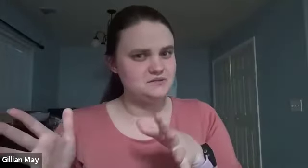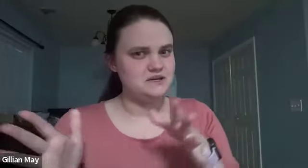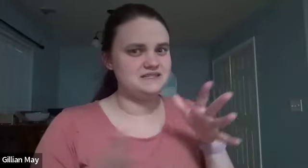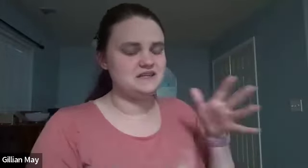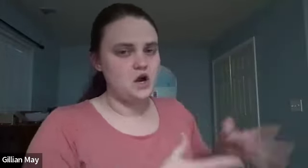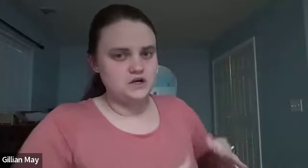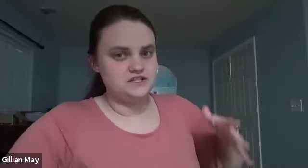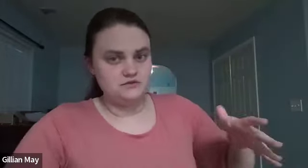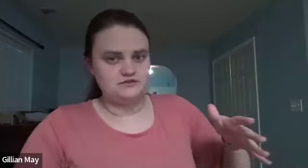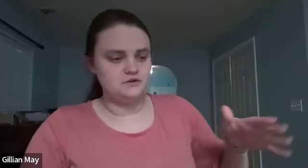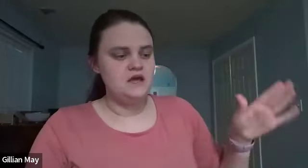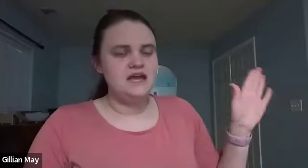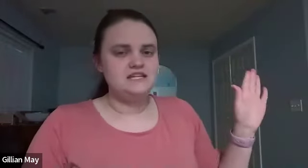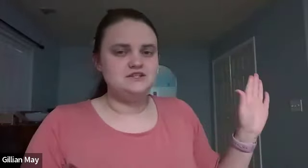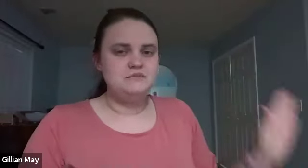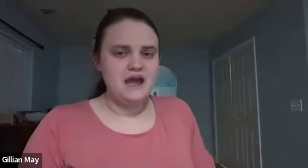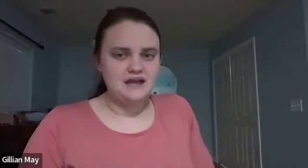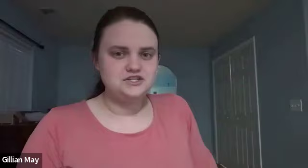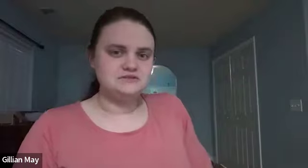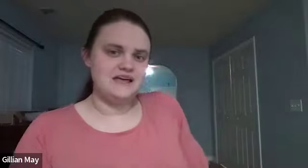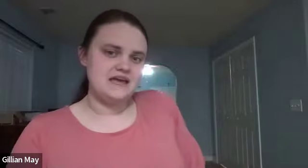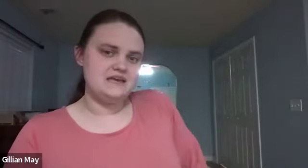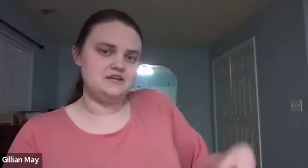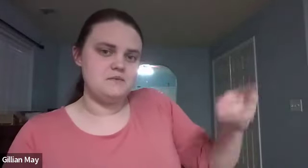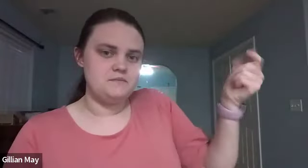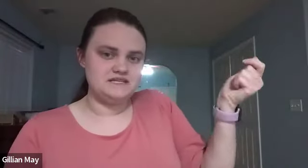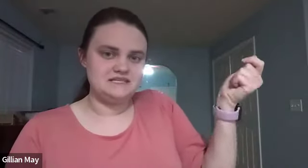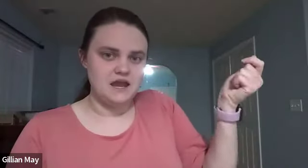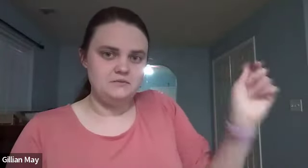because it's kind of hard to do through Zoom. It's you pat your leg and you come up in a snap.